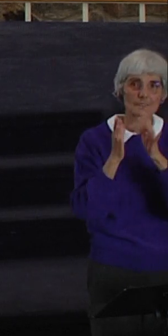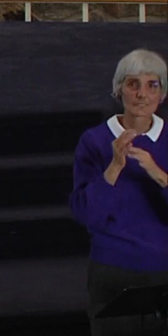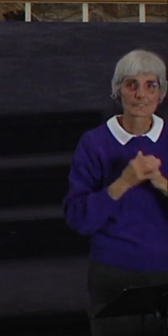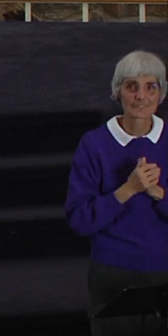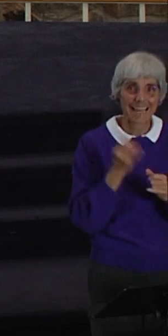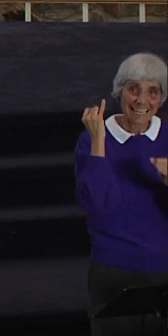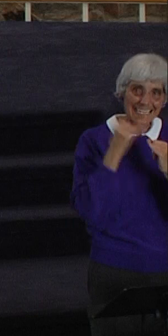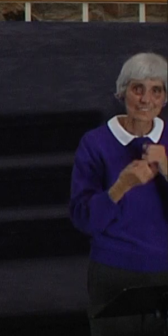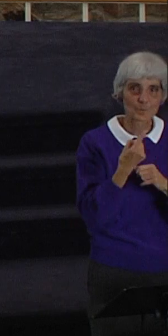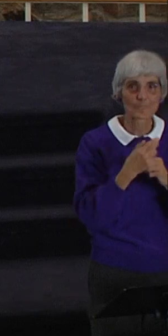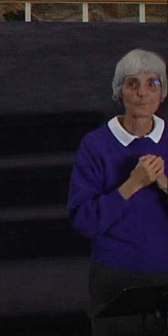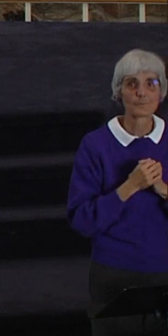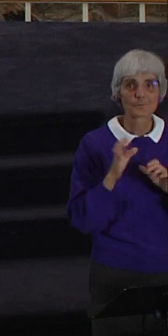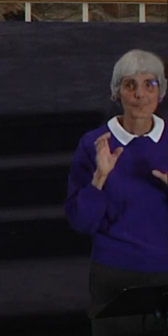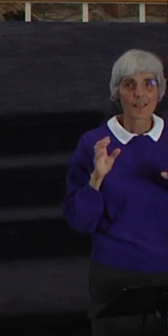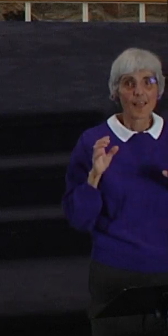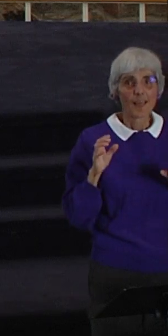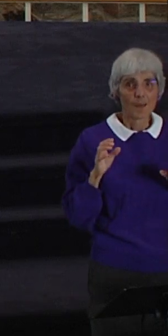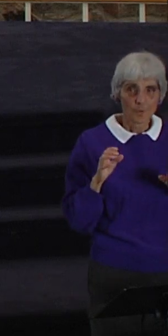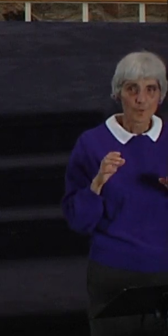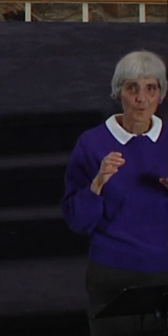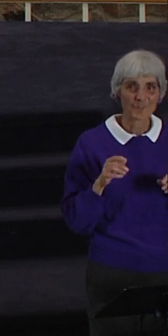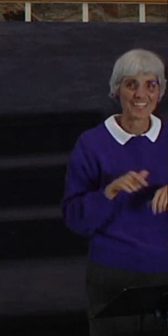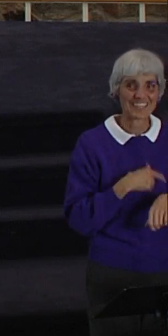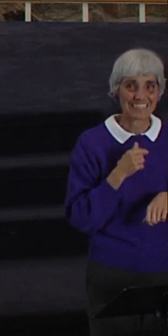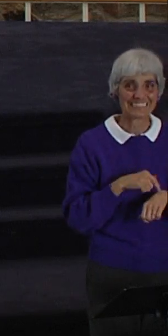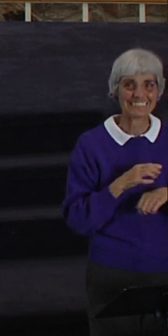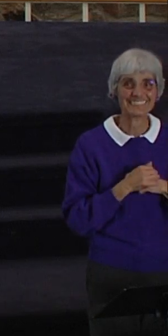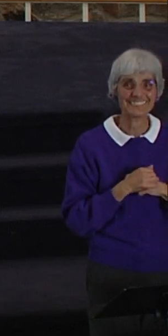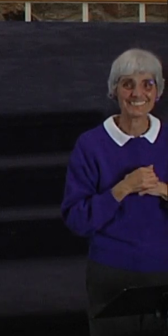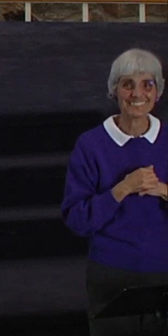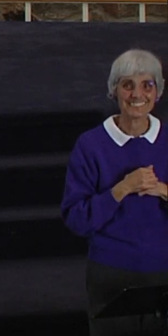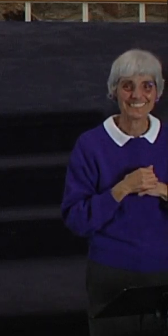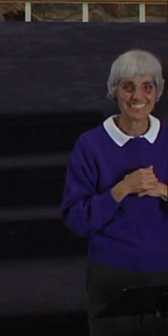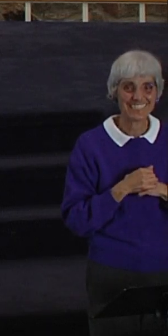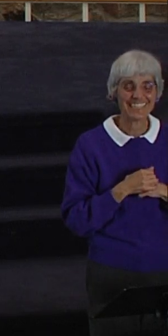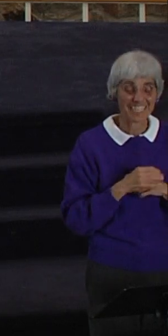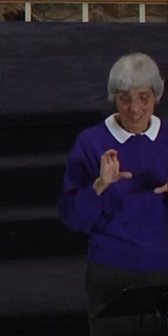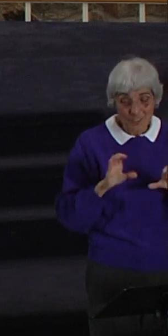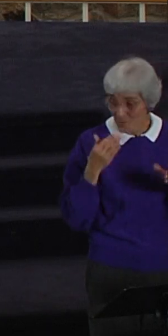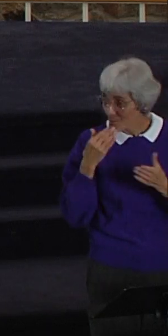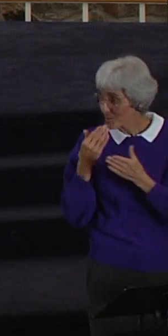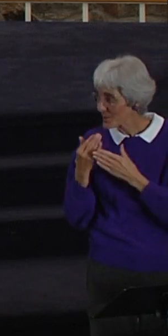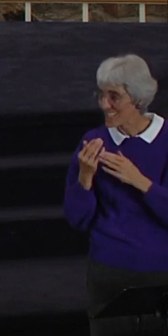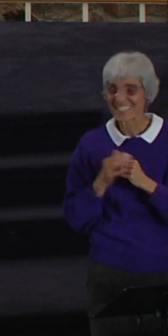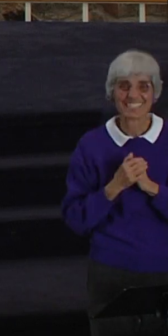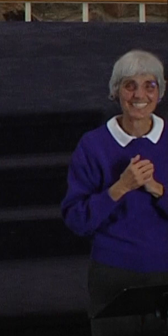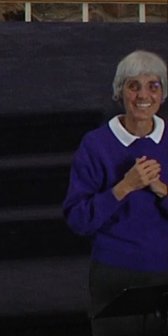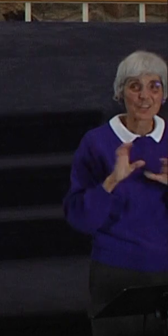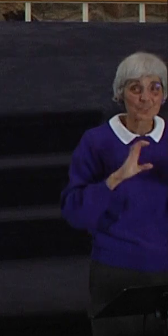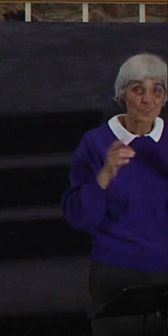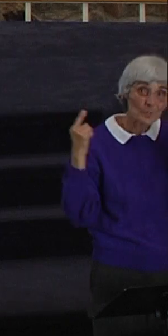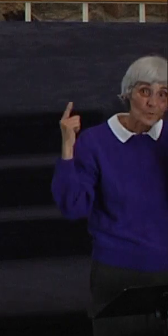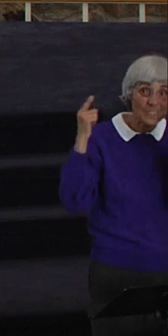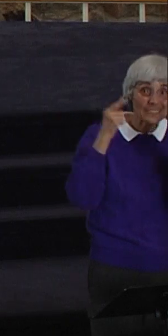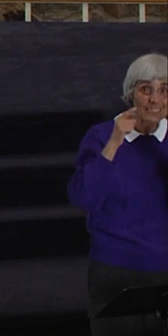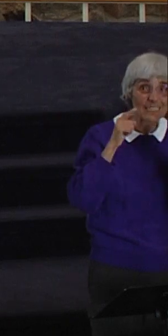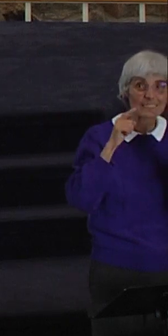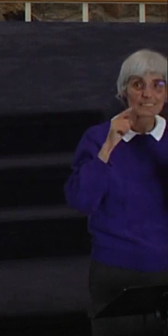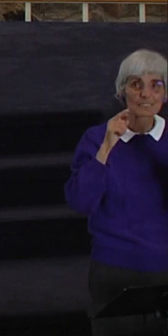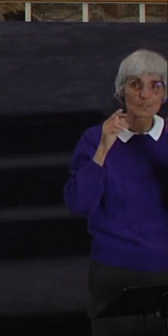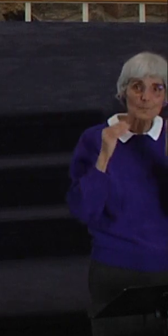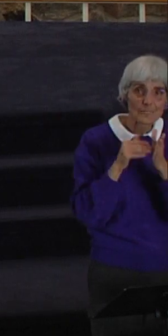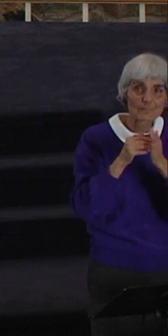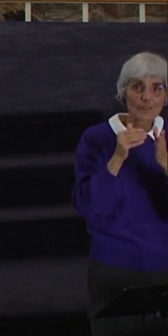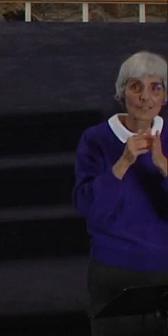All right, last question. Whew, it's been a long one, huh? You're holding up great. Do you intend to be frequent